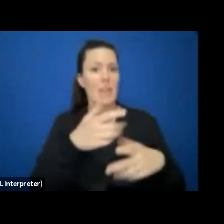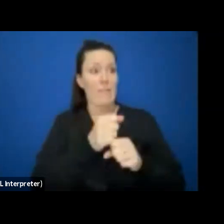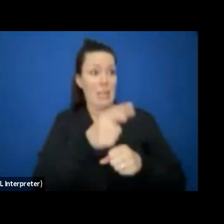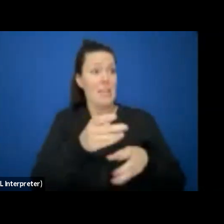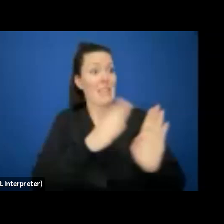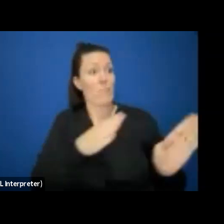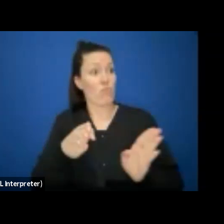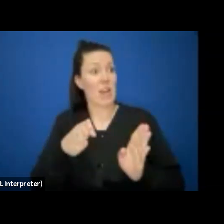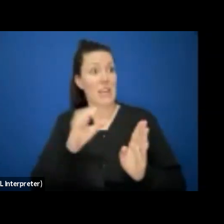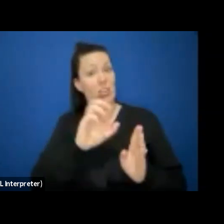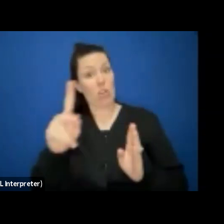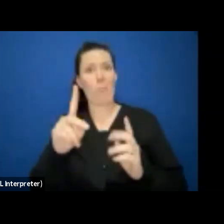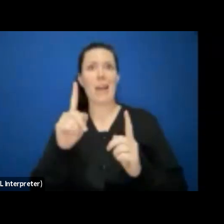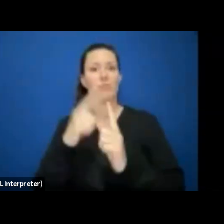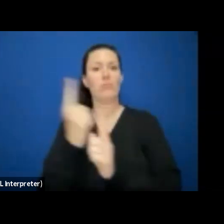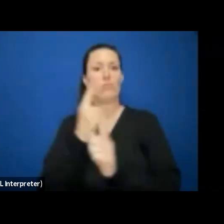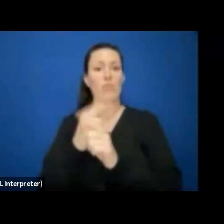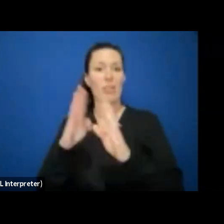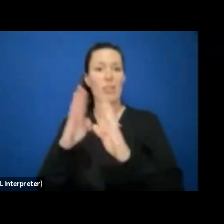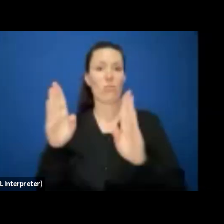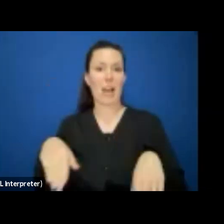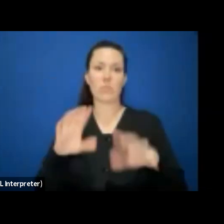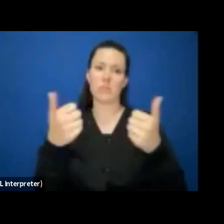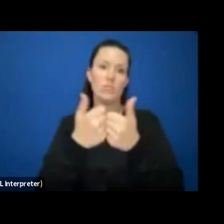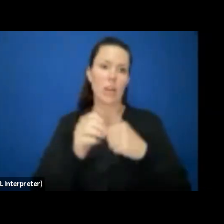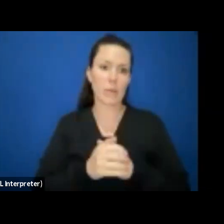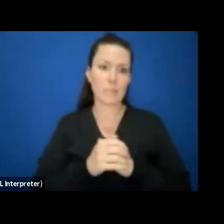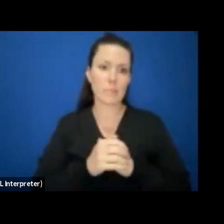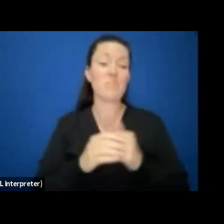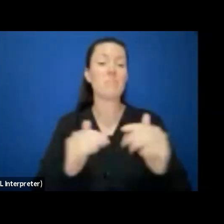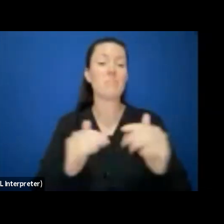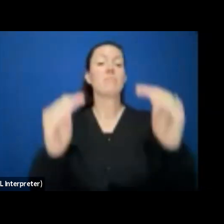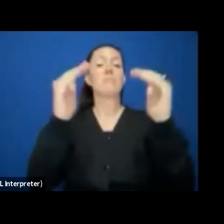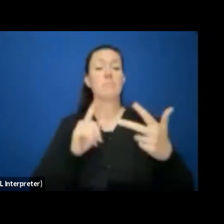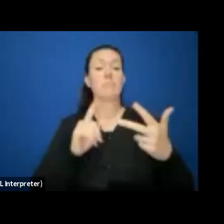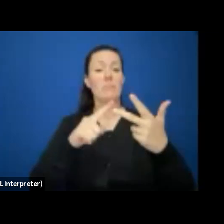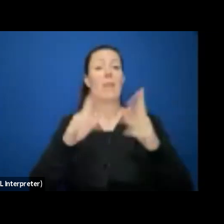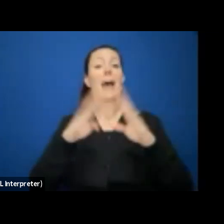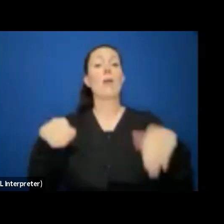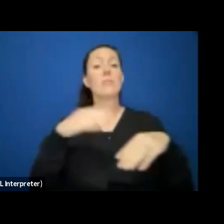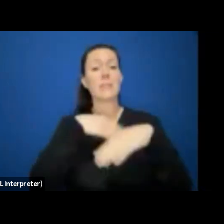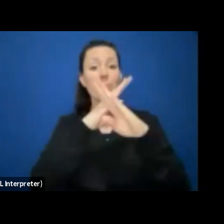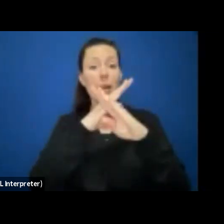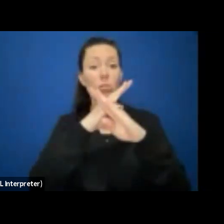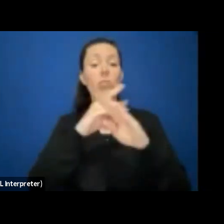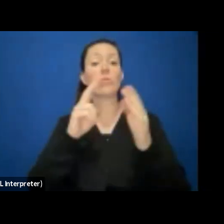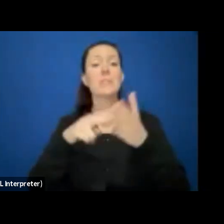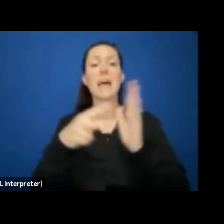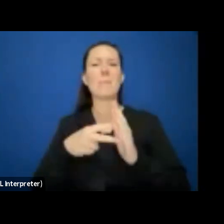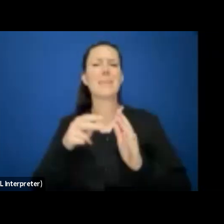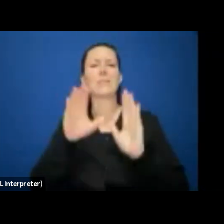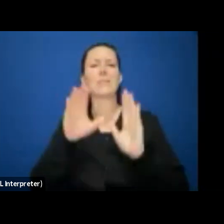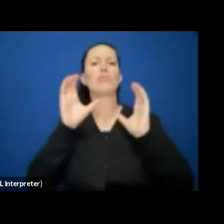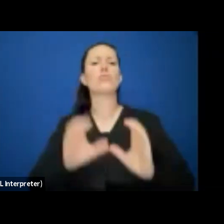to housing. Housing barriers. What is it that the consumer has on the background? What is it